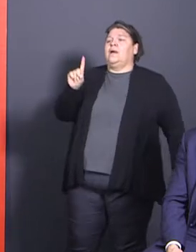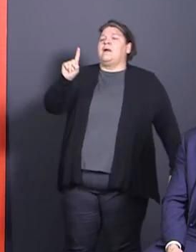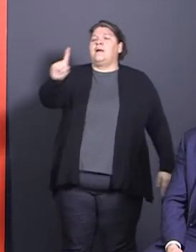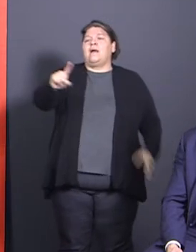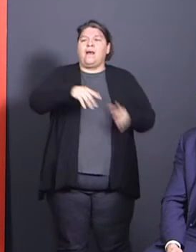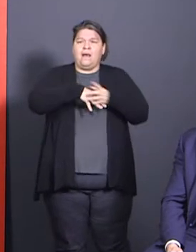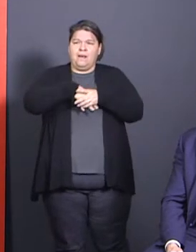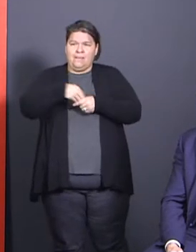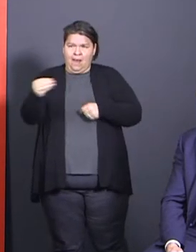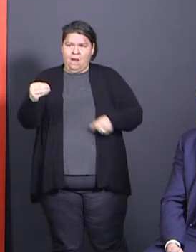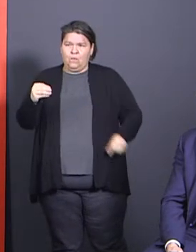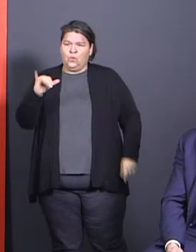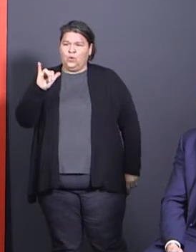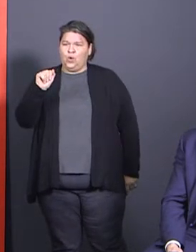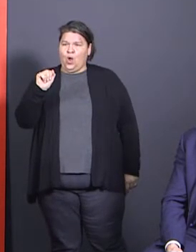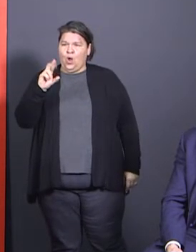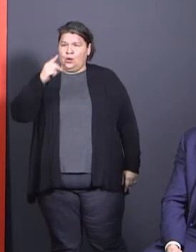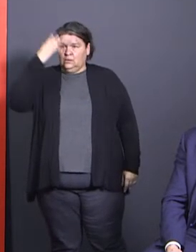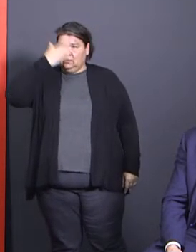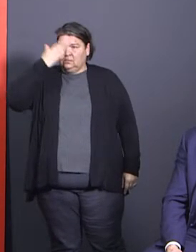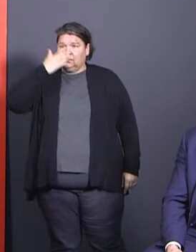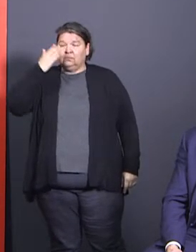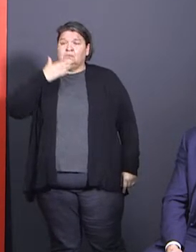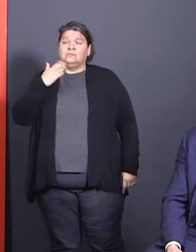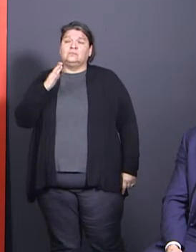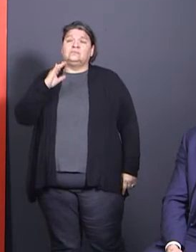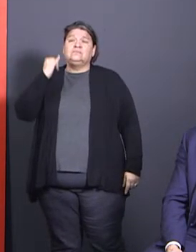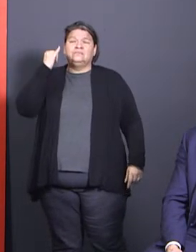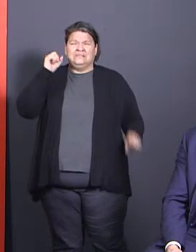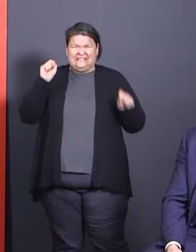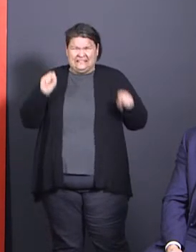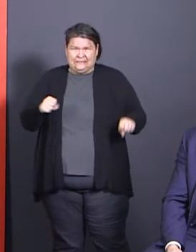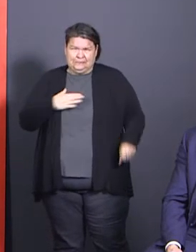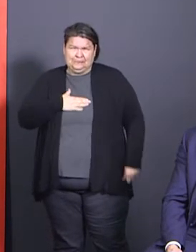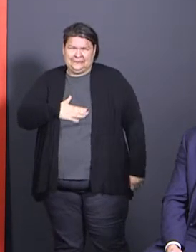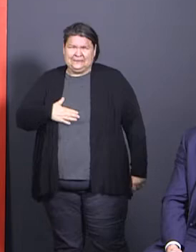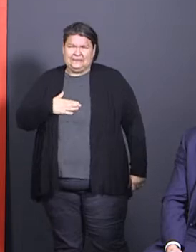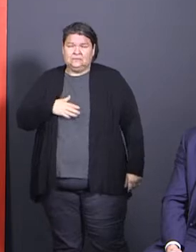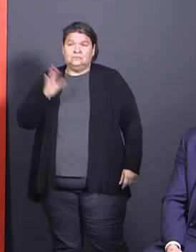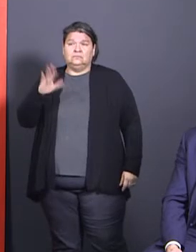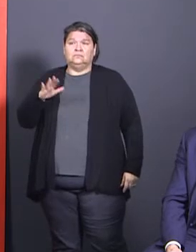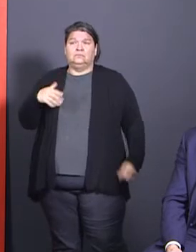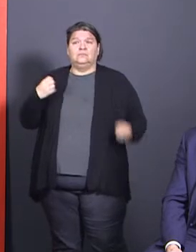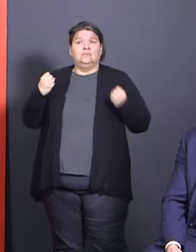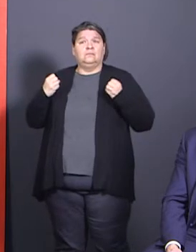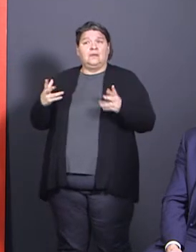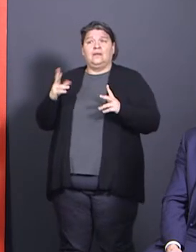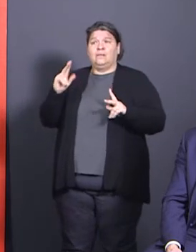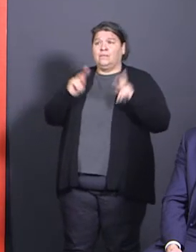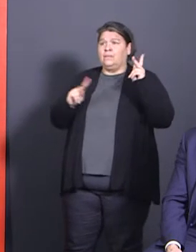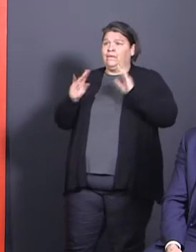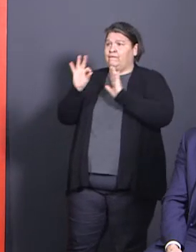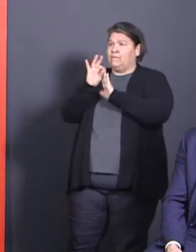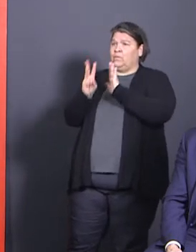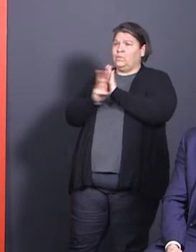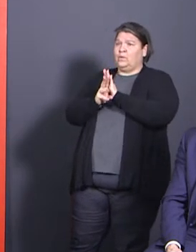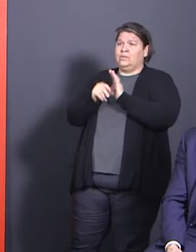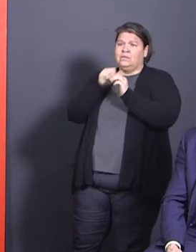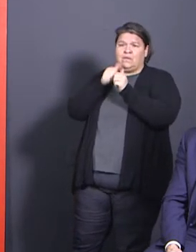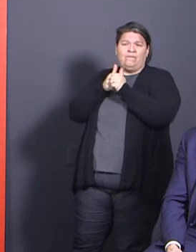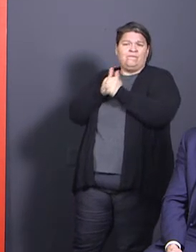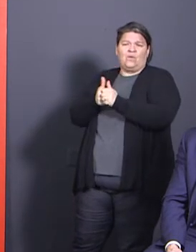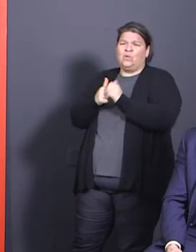personal protective equipment, while we have enough here in Fort Worth right now, there's a nationwide strain. There's going to be a strain on our